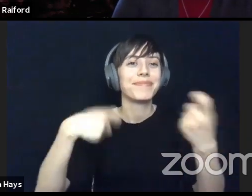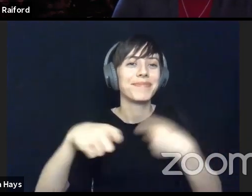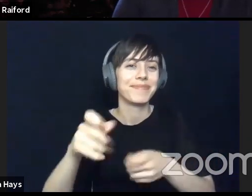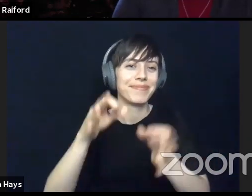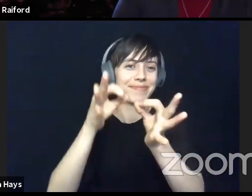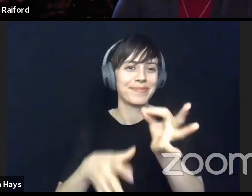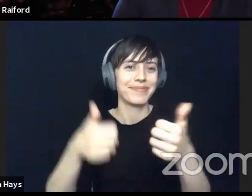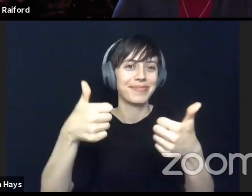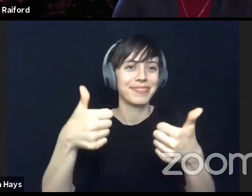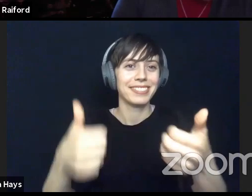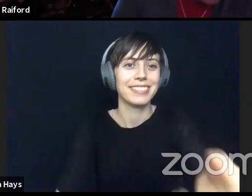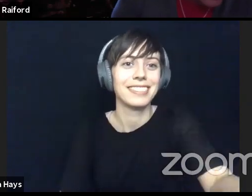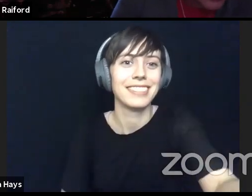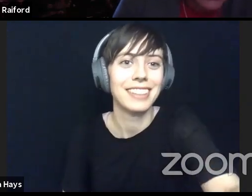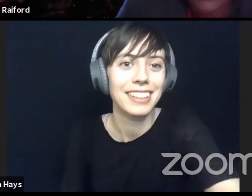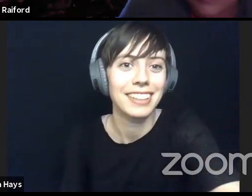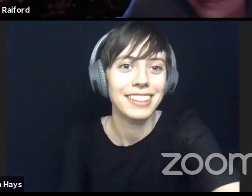long-term,